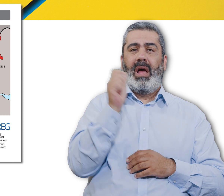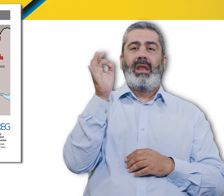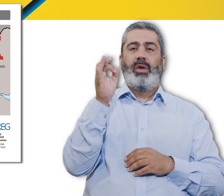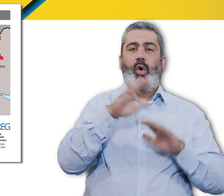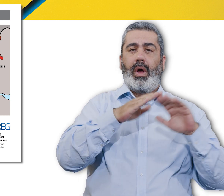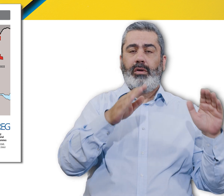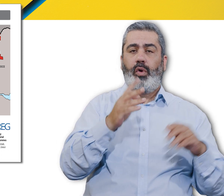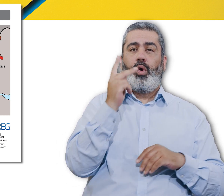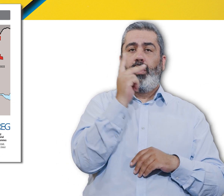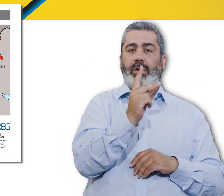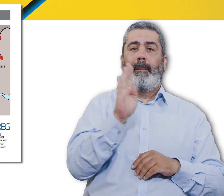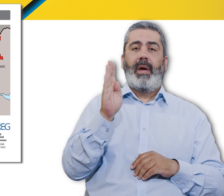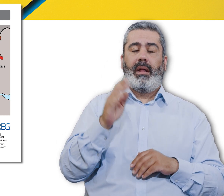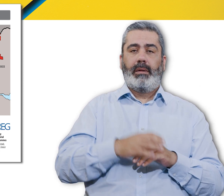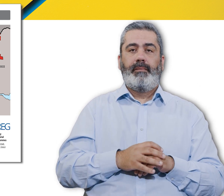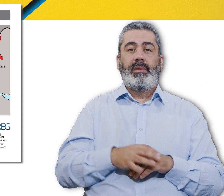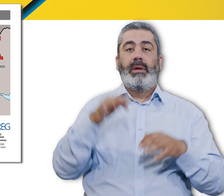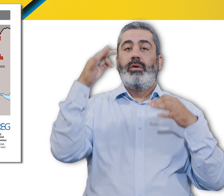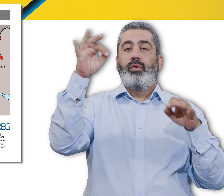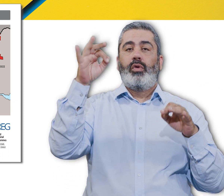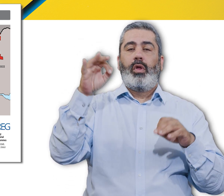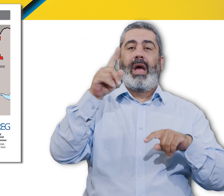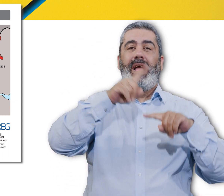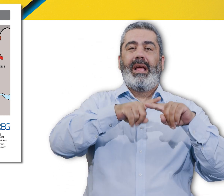Cross-Border Cooperation Program Greece-Albania